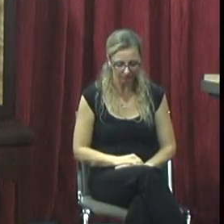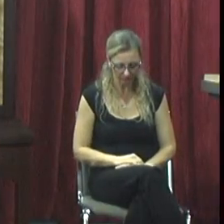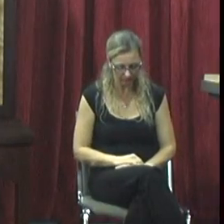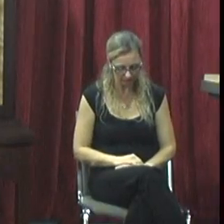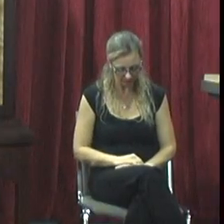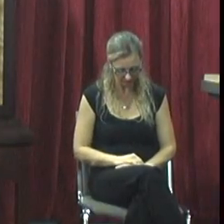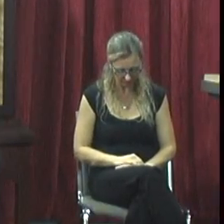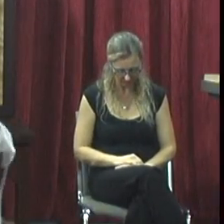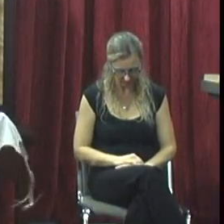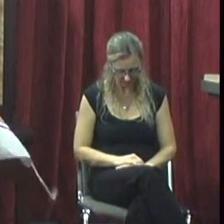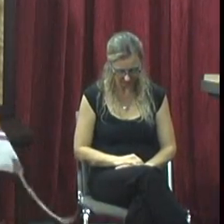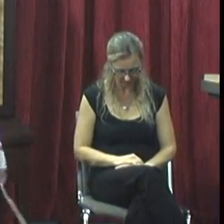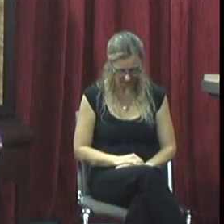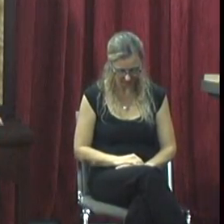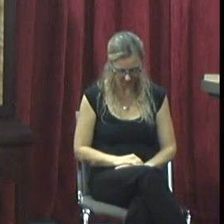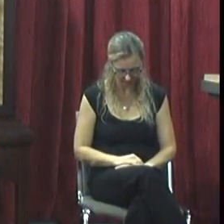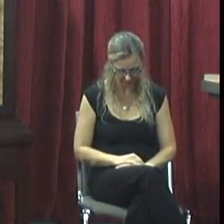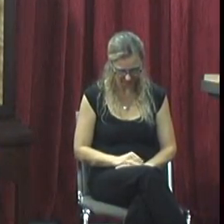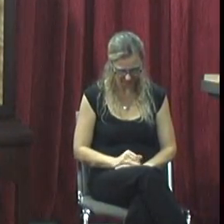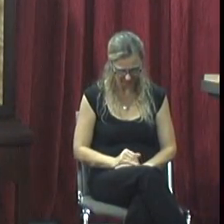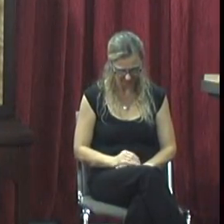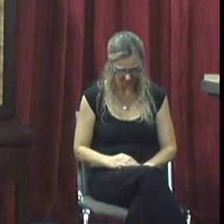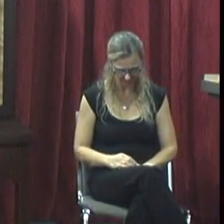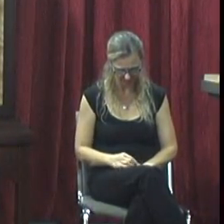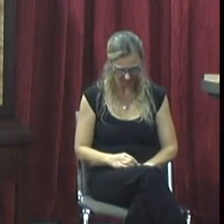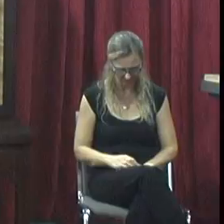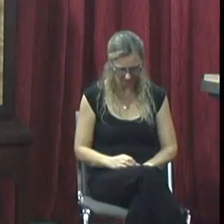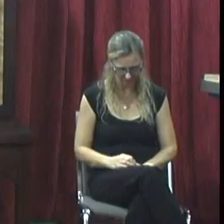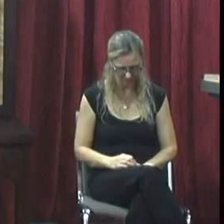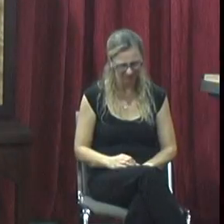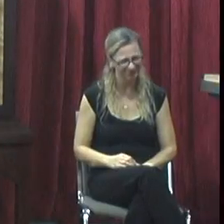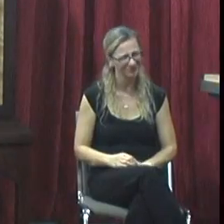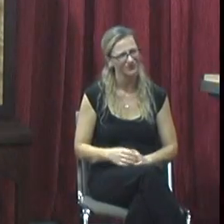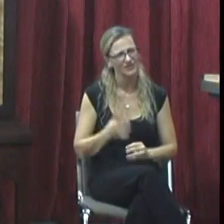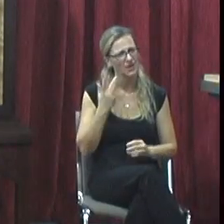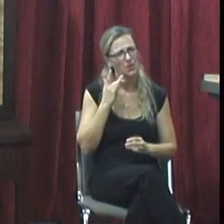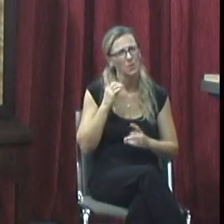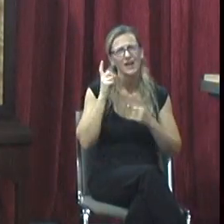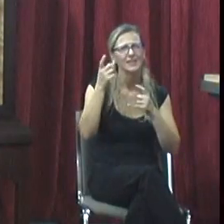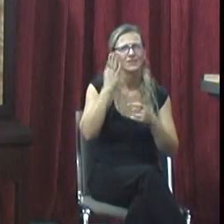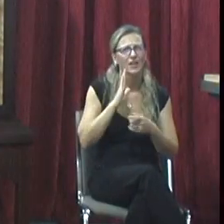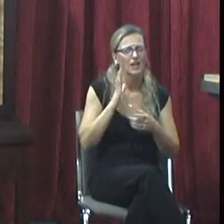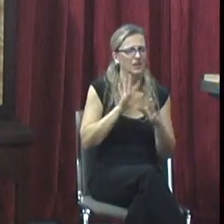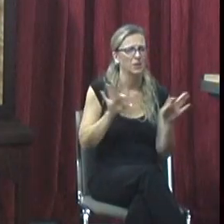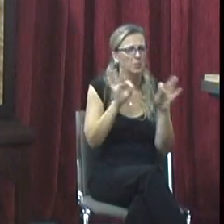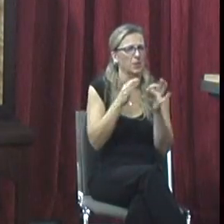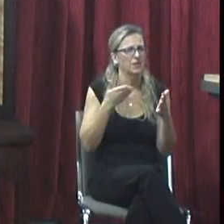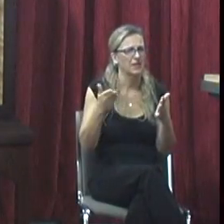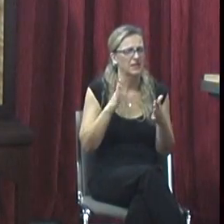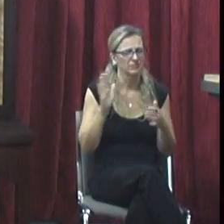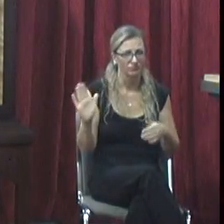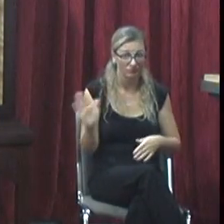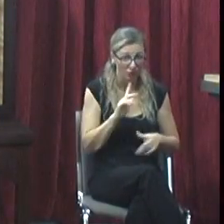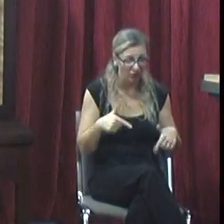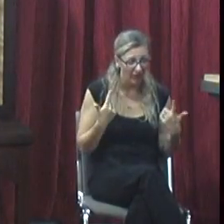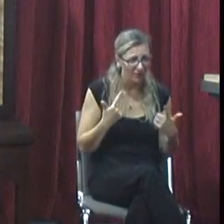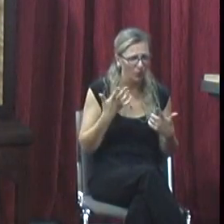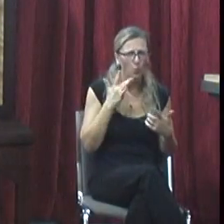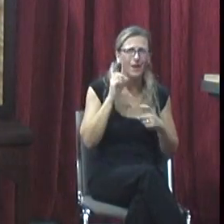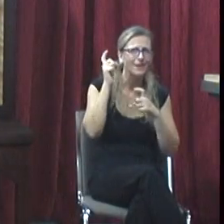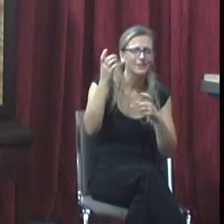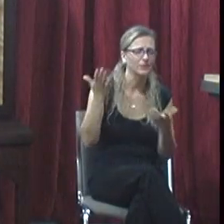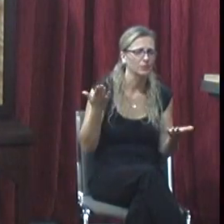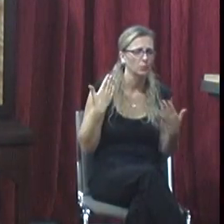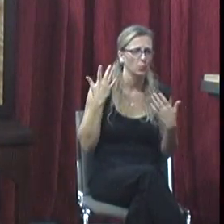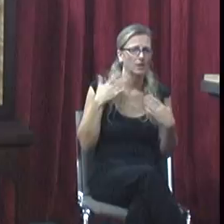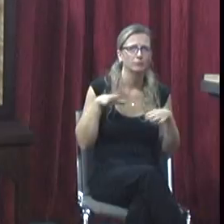So, why would you give God such an important thing? Your life. Nothing more important than that. Why would you give it to